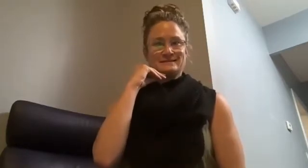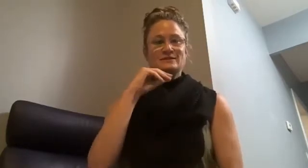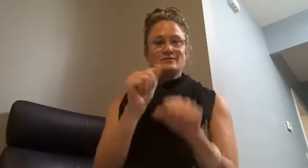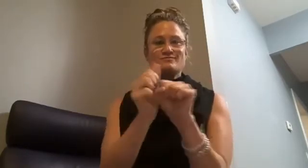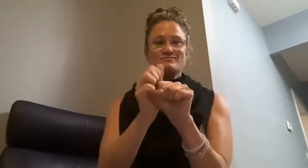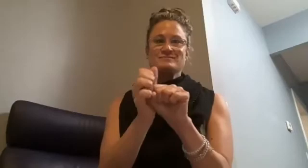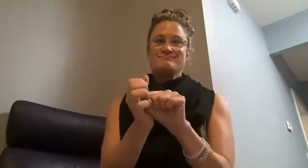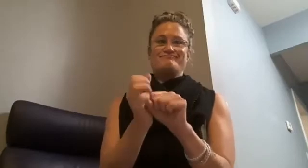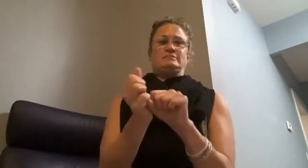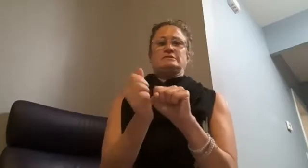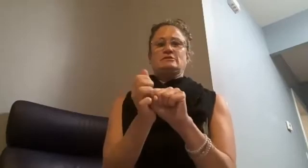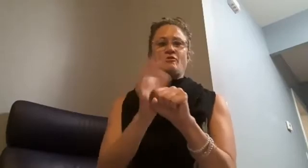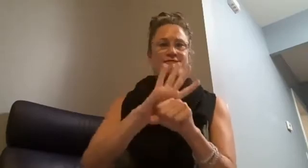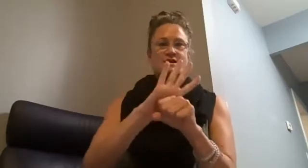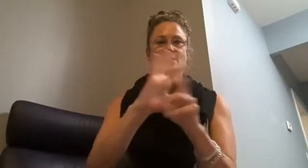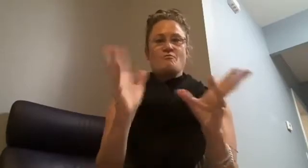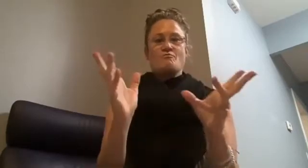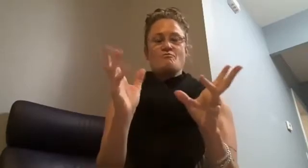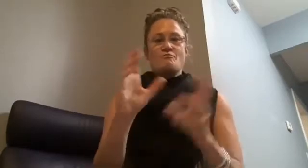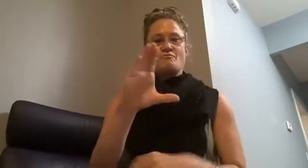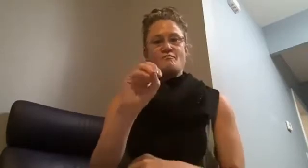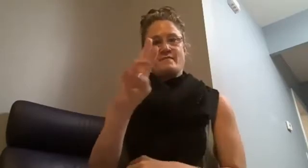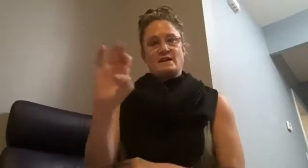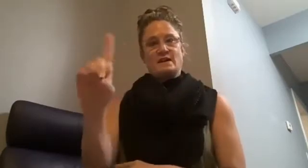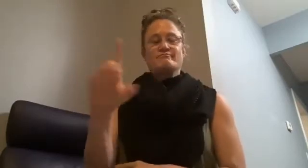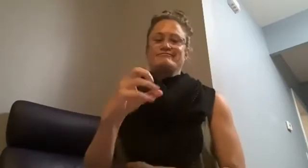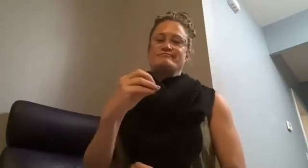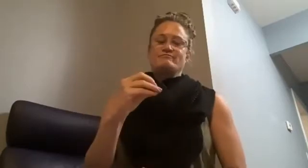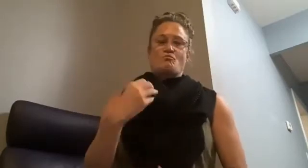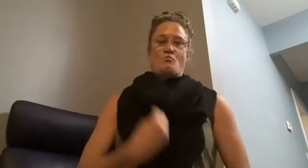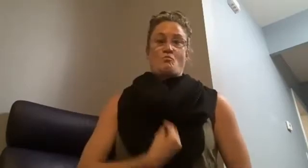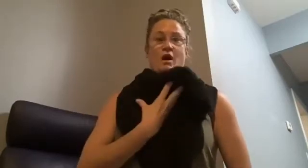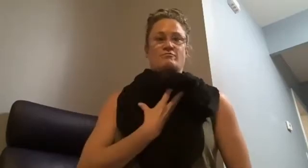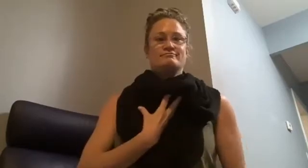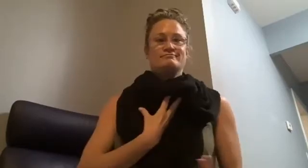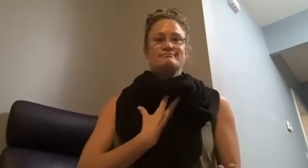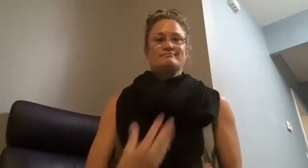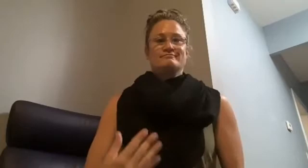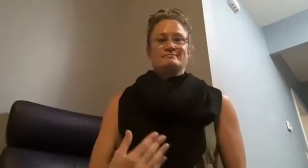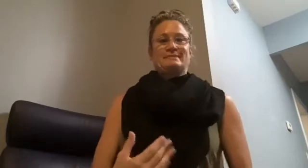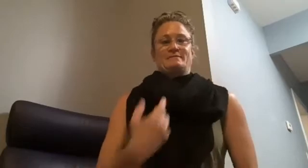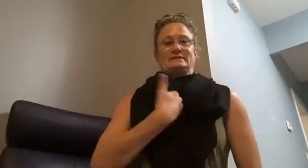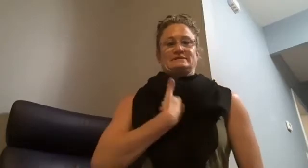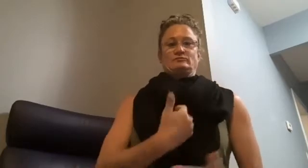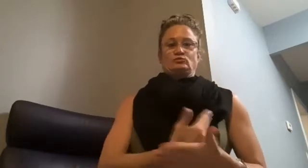COVID thing, but it's been absolutely inspiring, especially for someone who's relatively new to sobriety like myself, to see the way